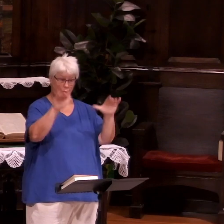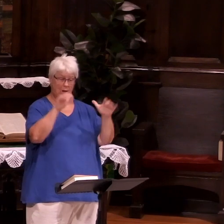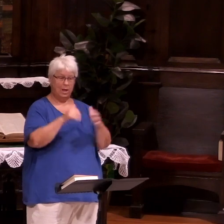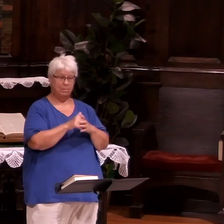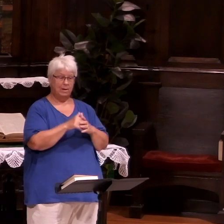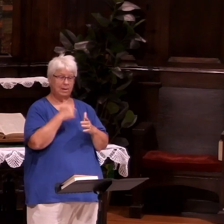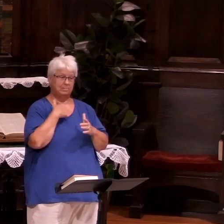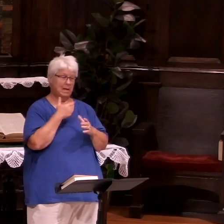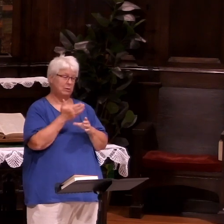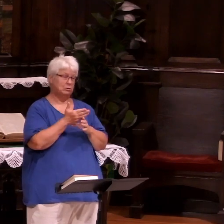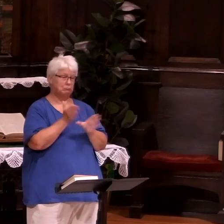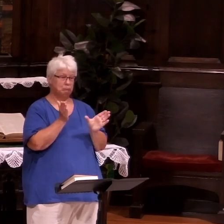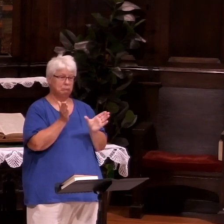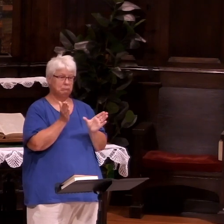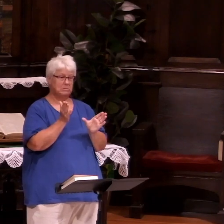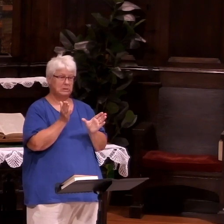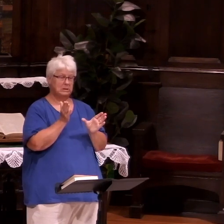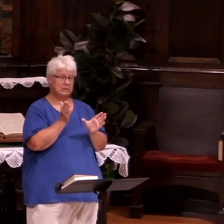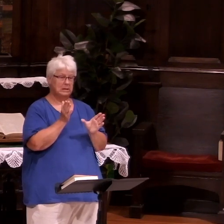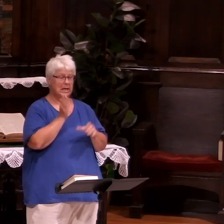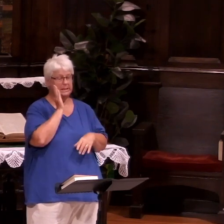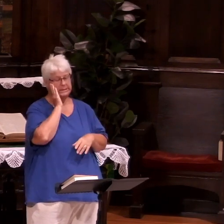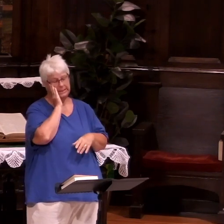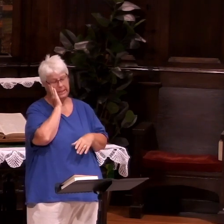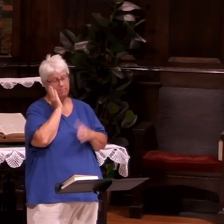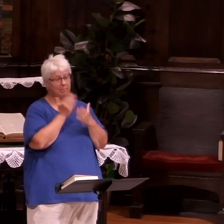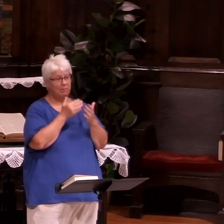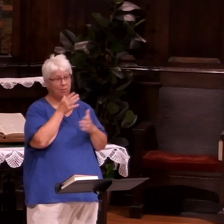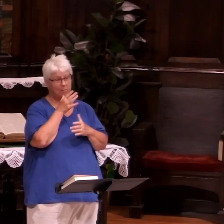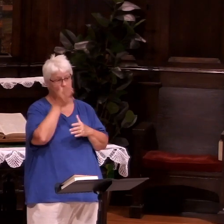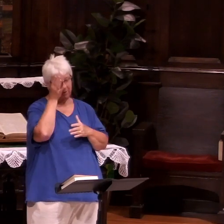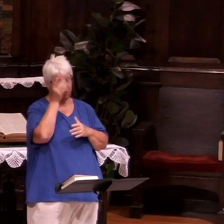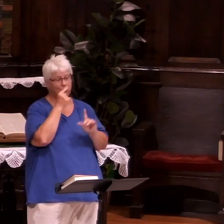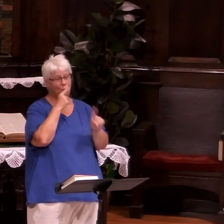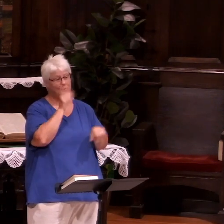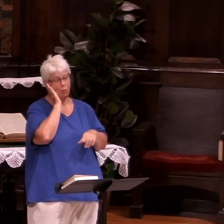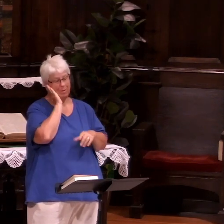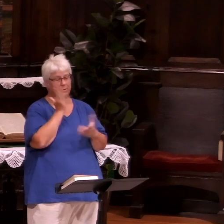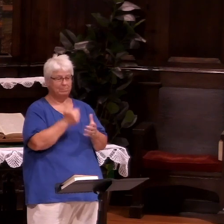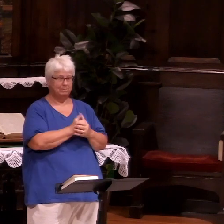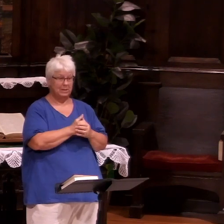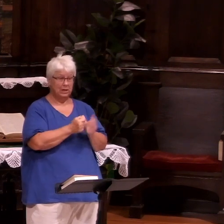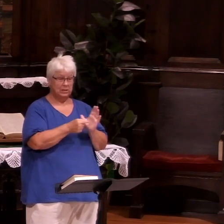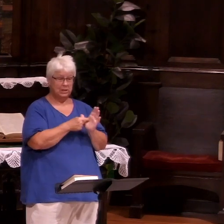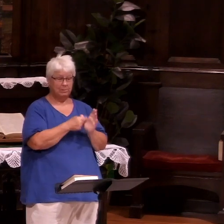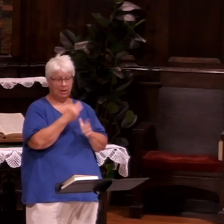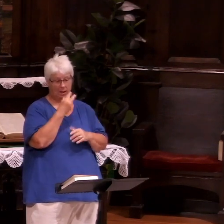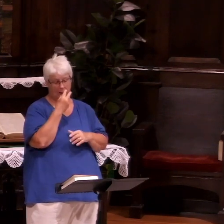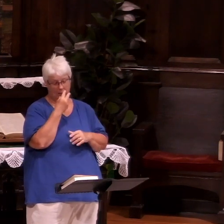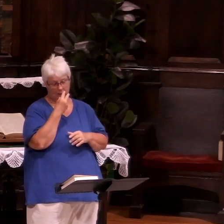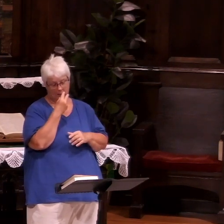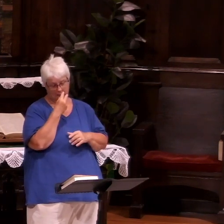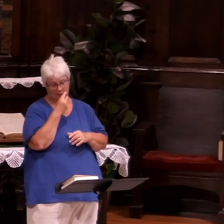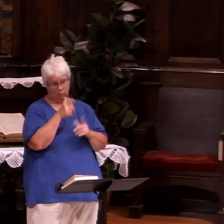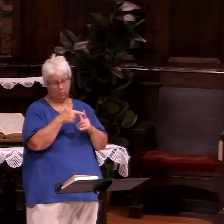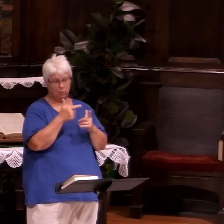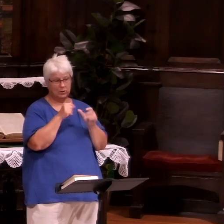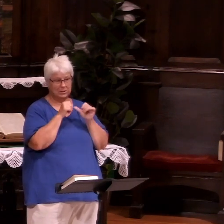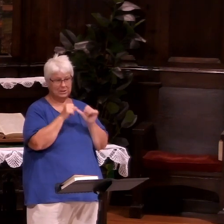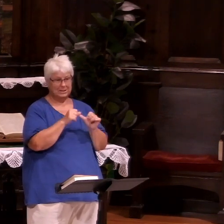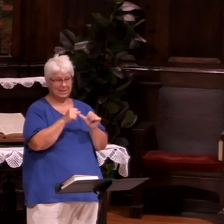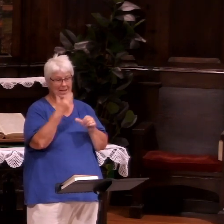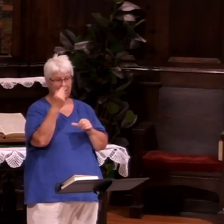was generally asleep before my parents even told me to go to bed, and would sometimes fall asleep while we were